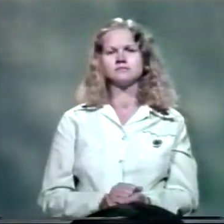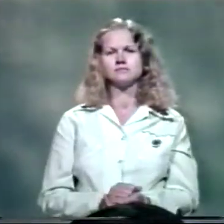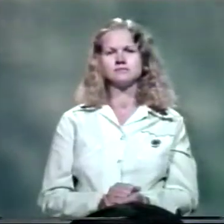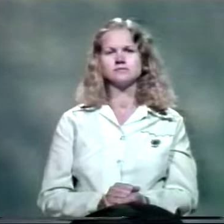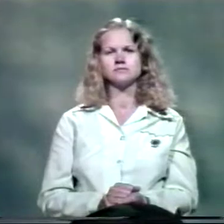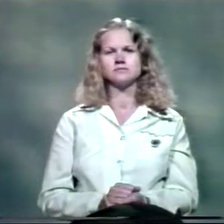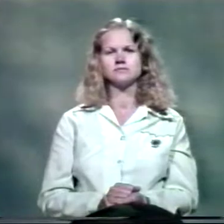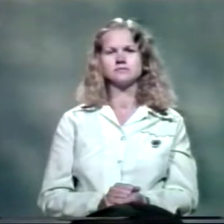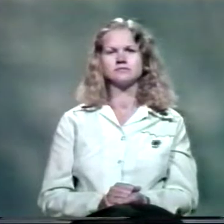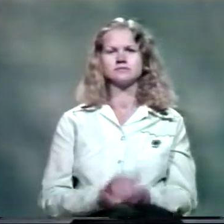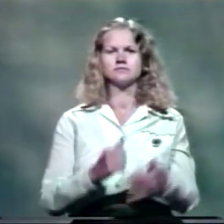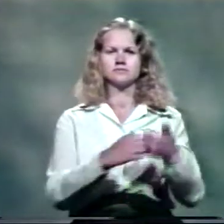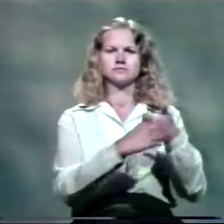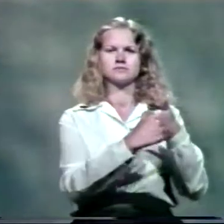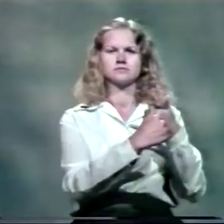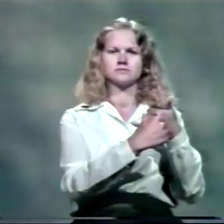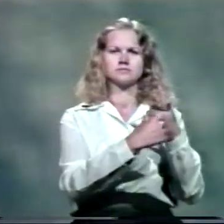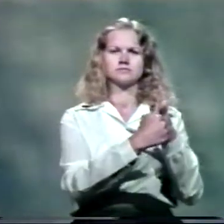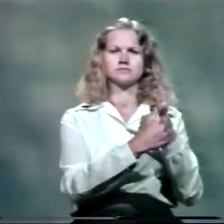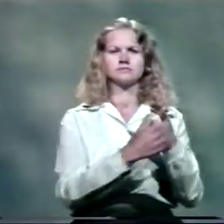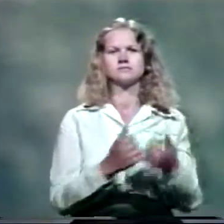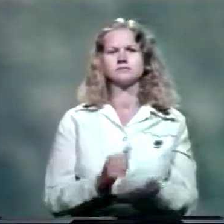A telephone amplifier.